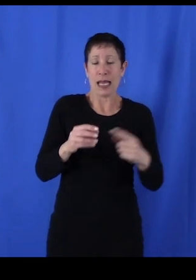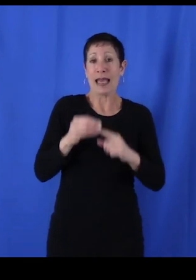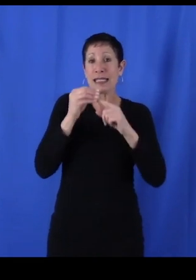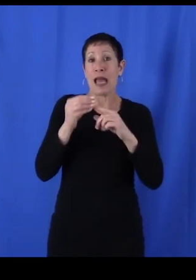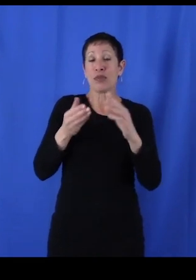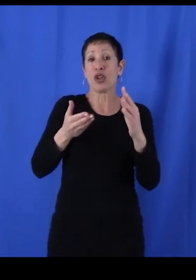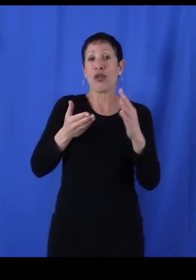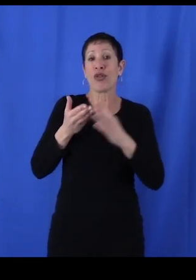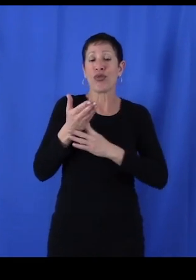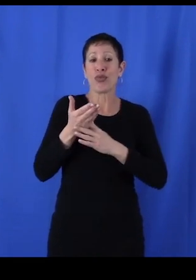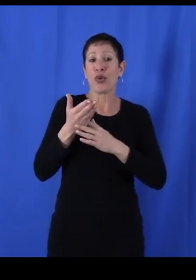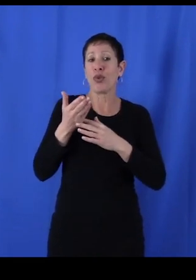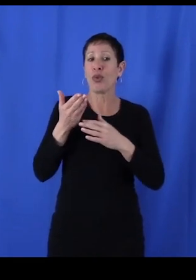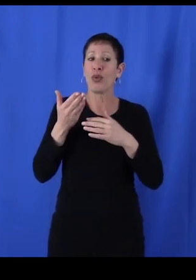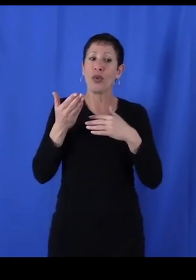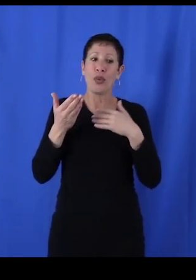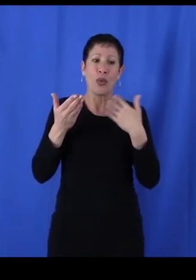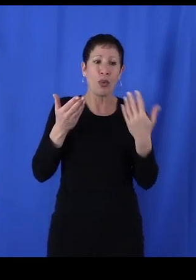paranoid, energy-sucking,